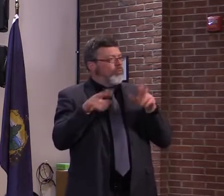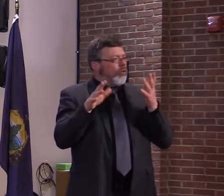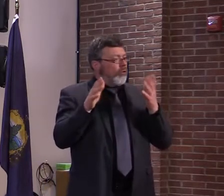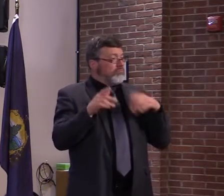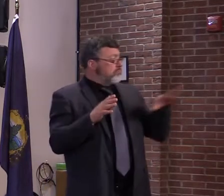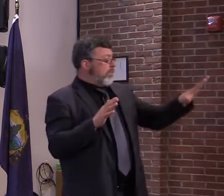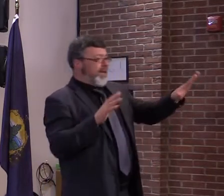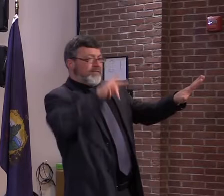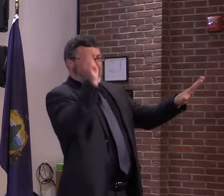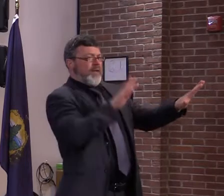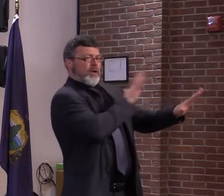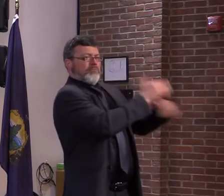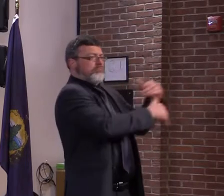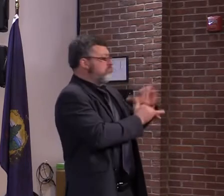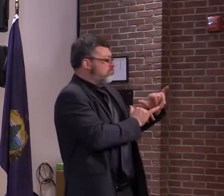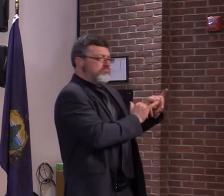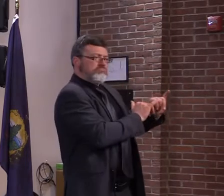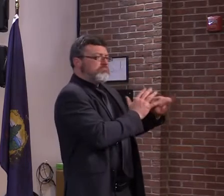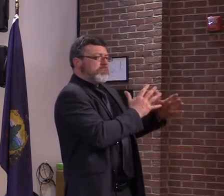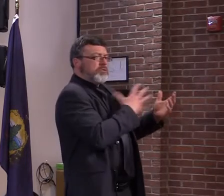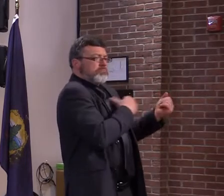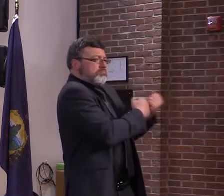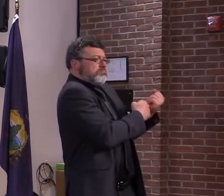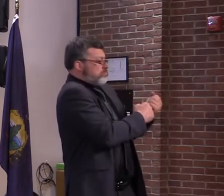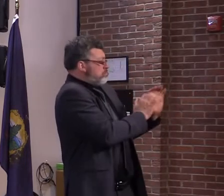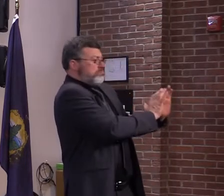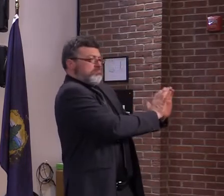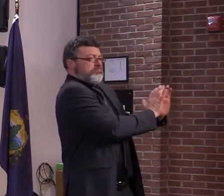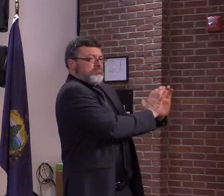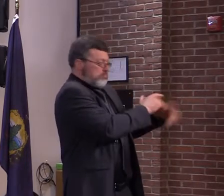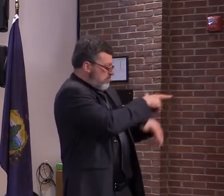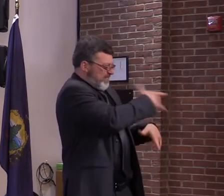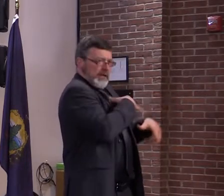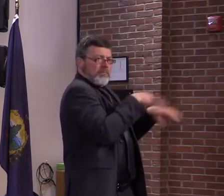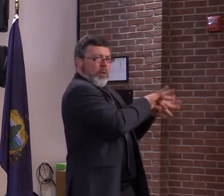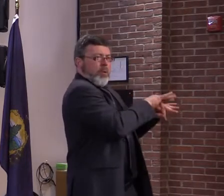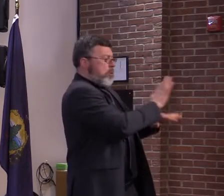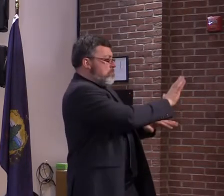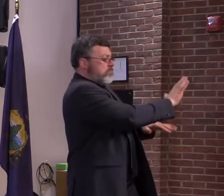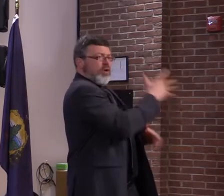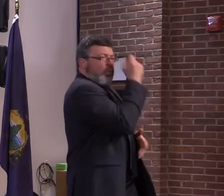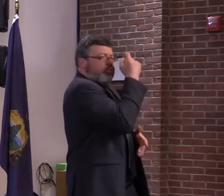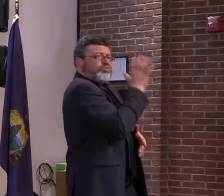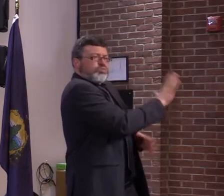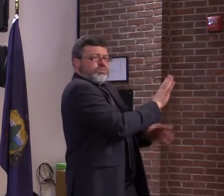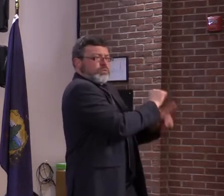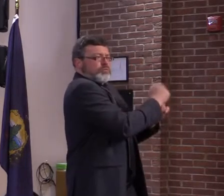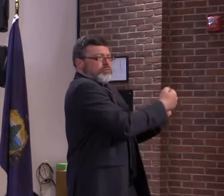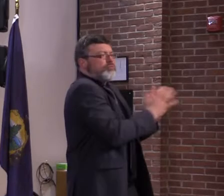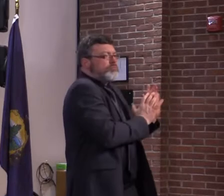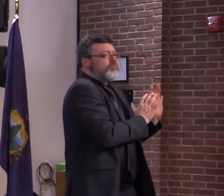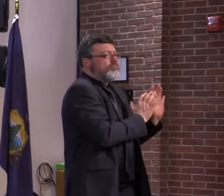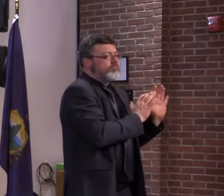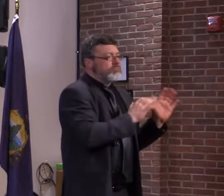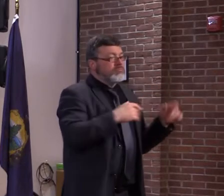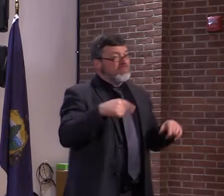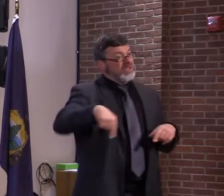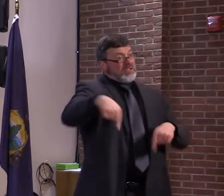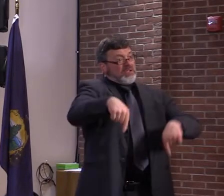know, you observe it yourself walking around, even here in Vermont, most people are kind of not in the place where they